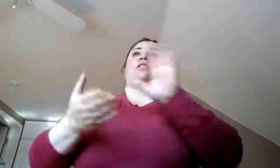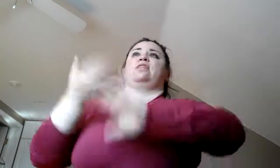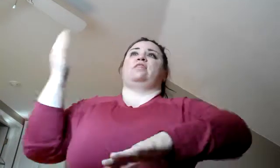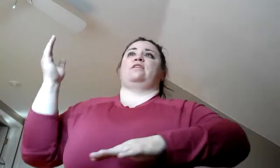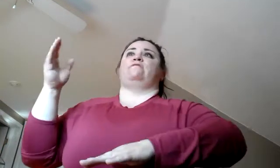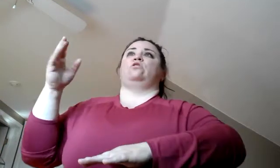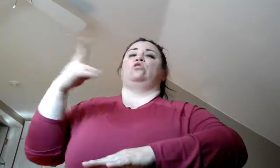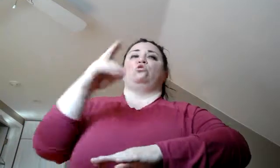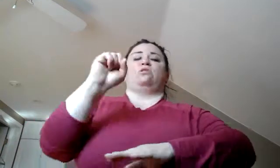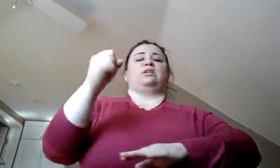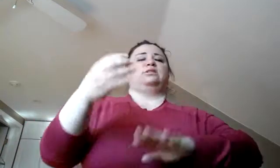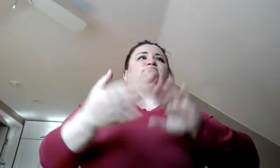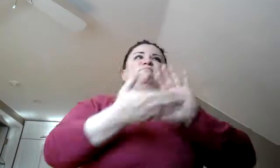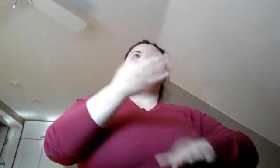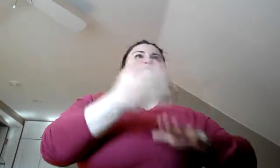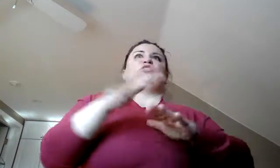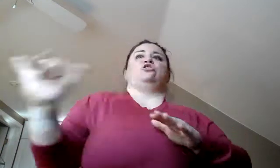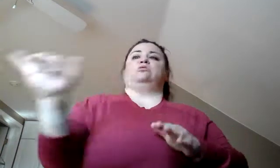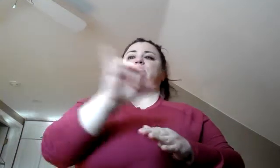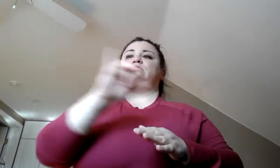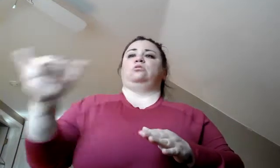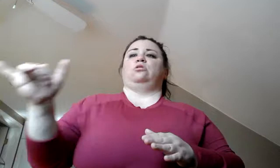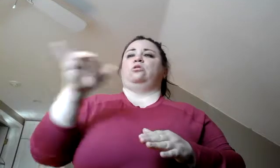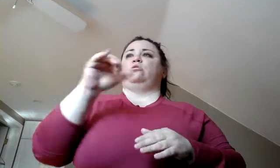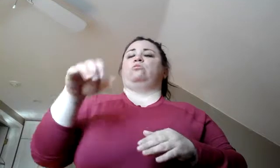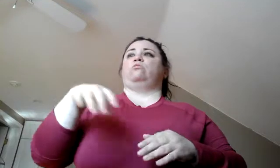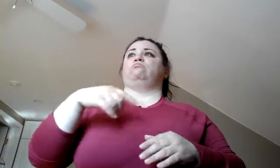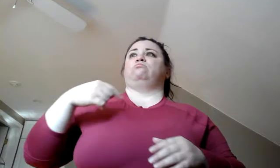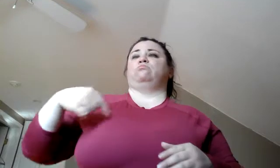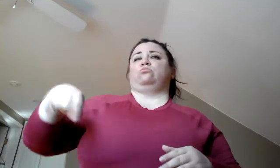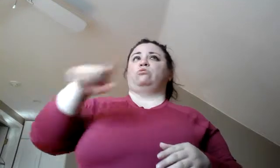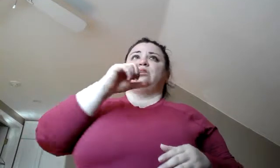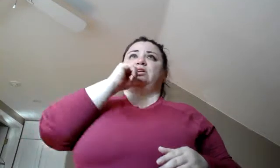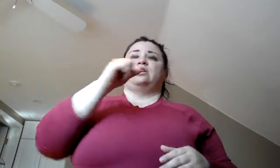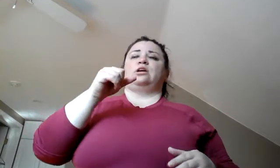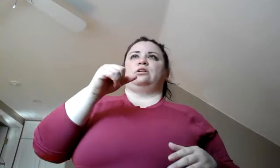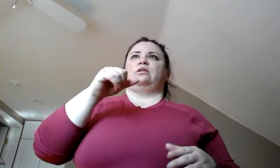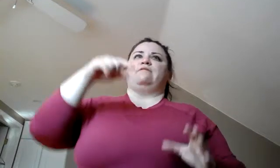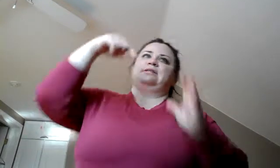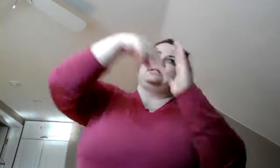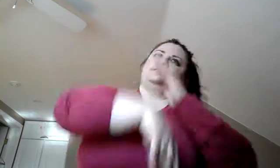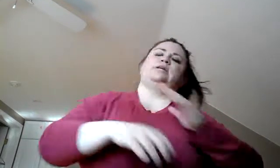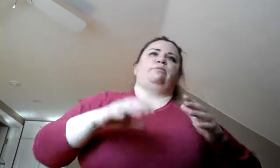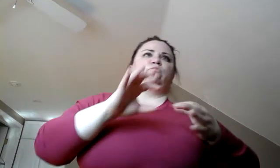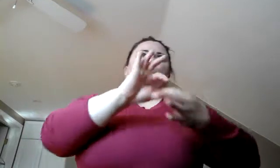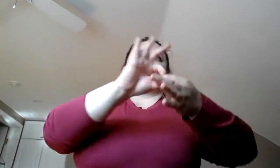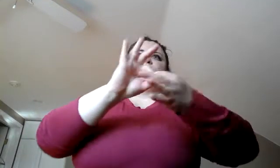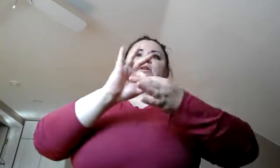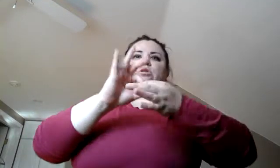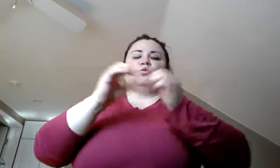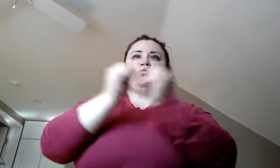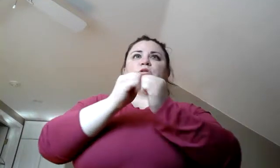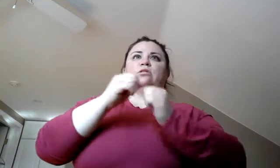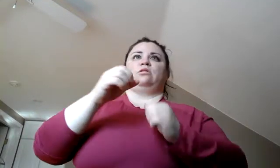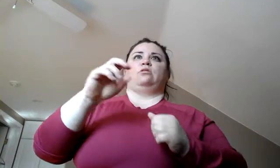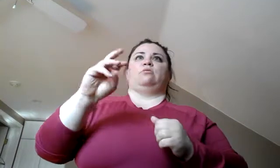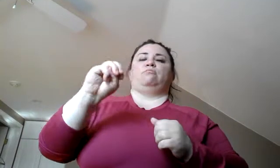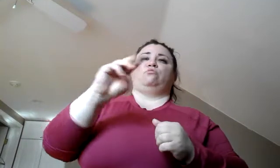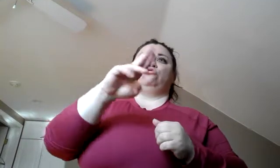left too. We weren't going to really form a deep relationship with the Mujahideen. We have connections, and maybe some business connections